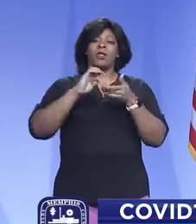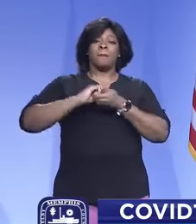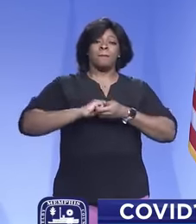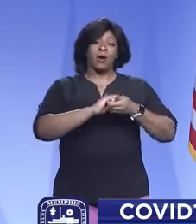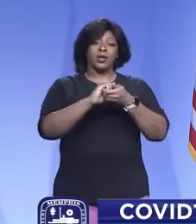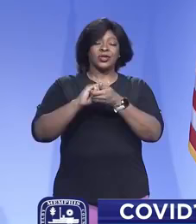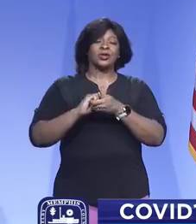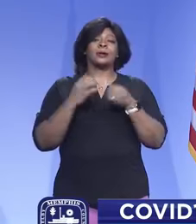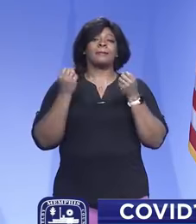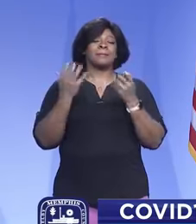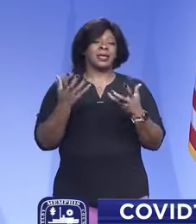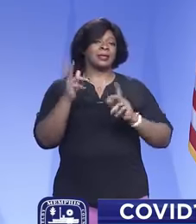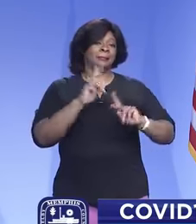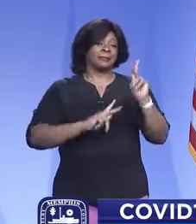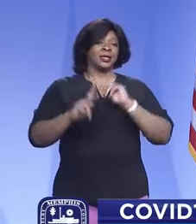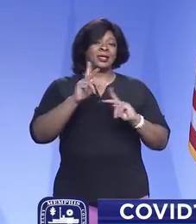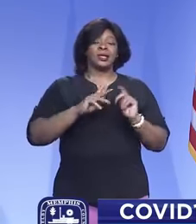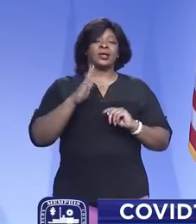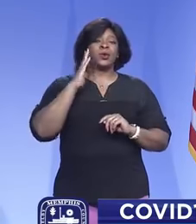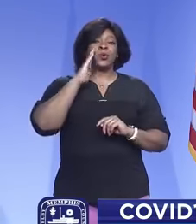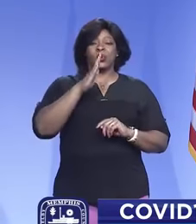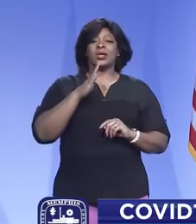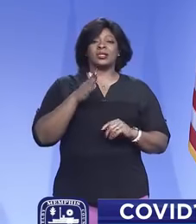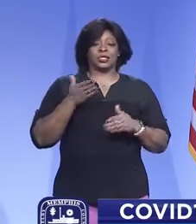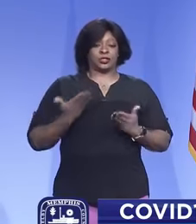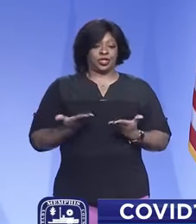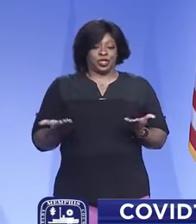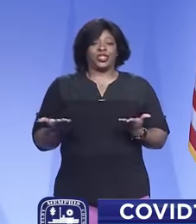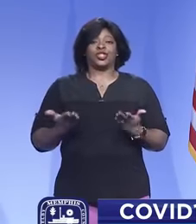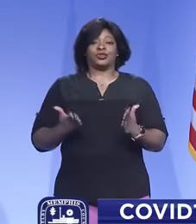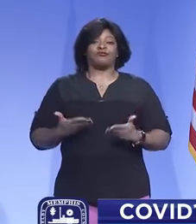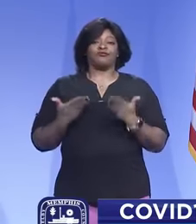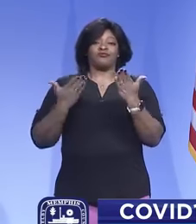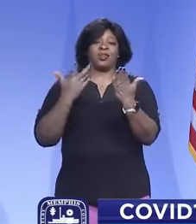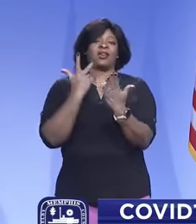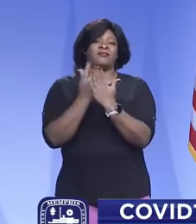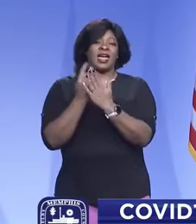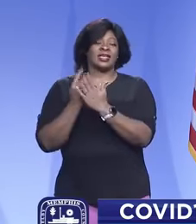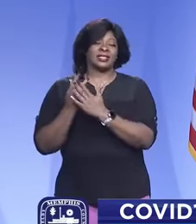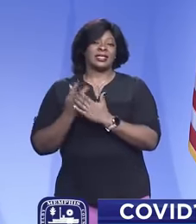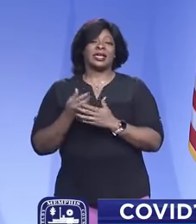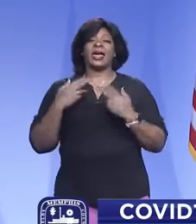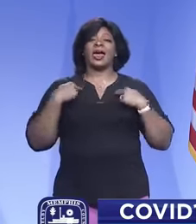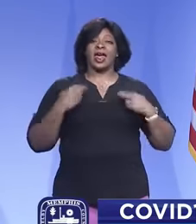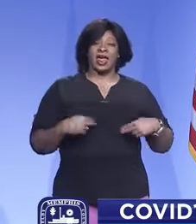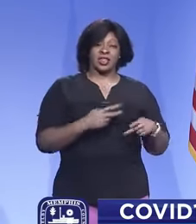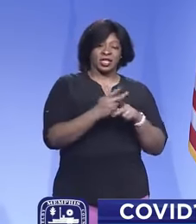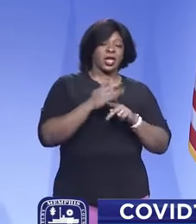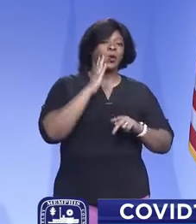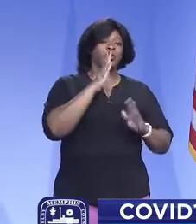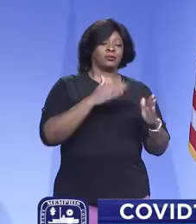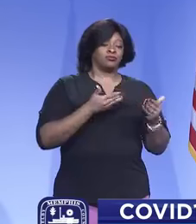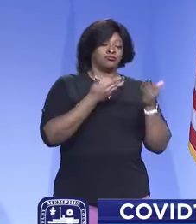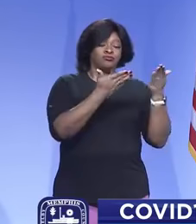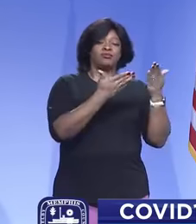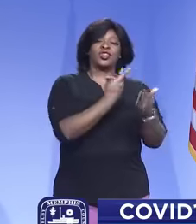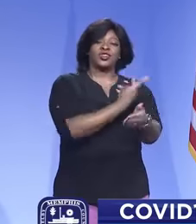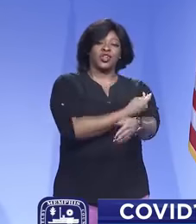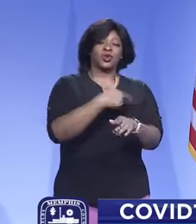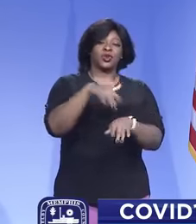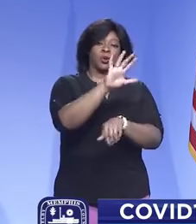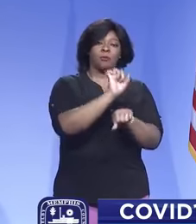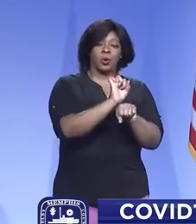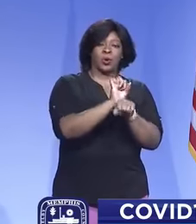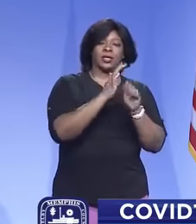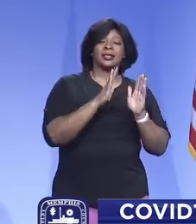partners, many people will be at the table to deliver vaccine. Healthcare systems will deliver to their own